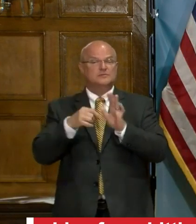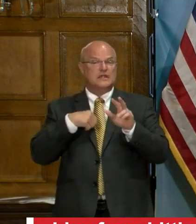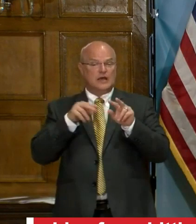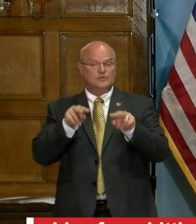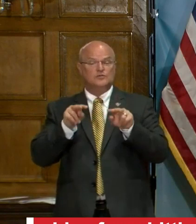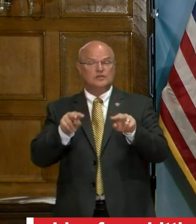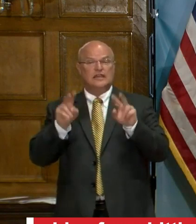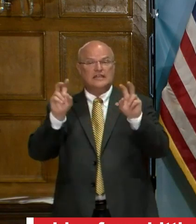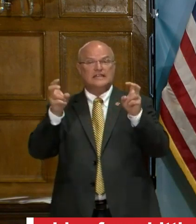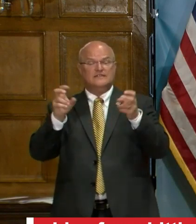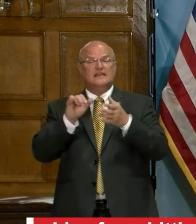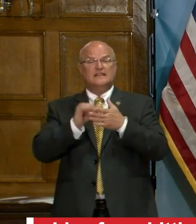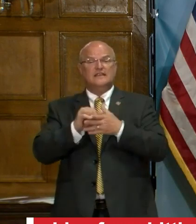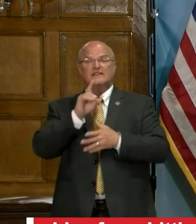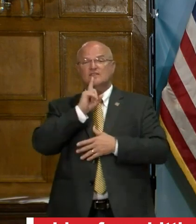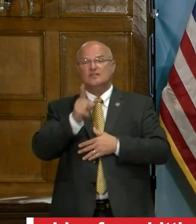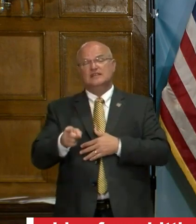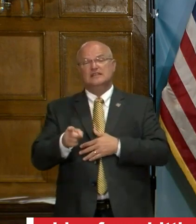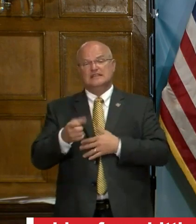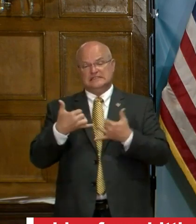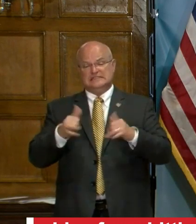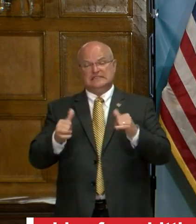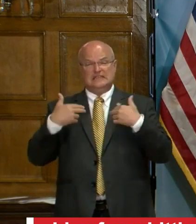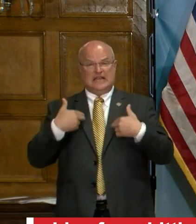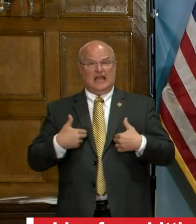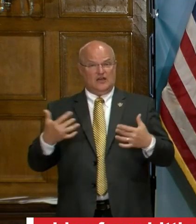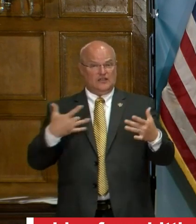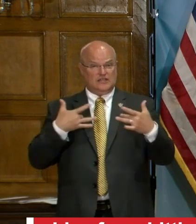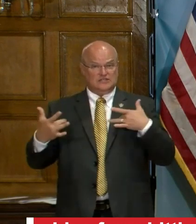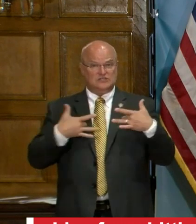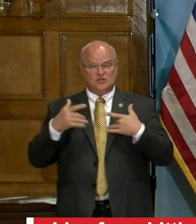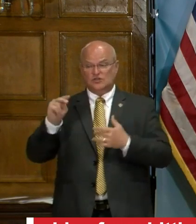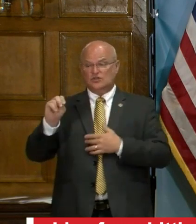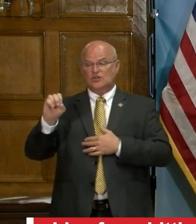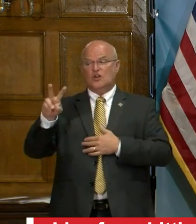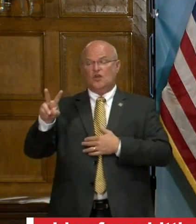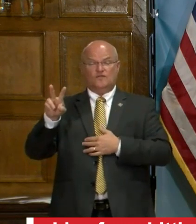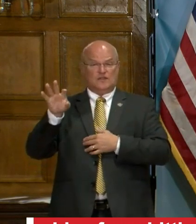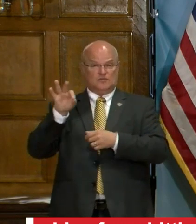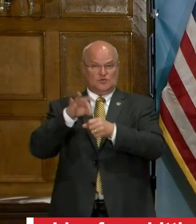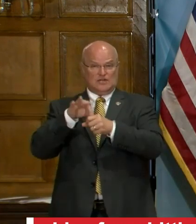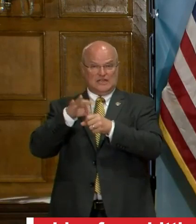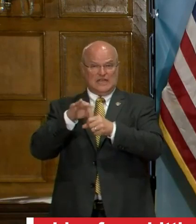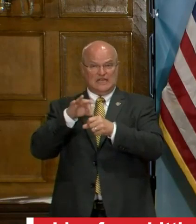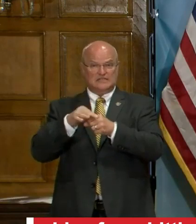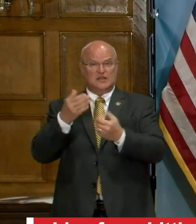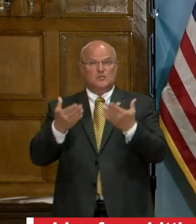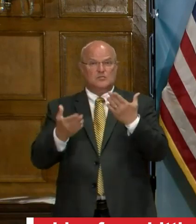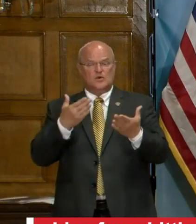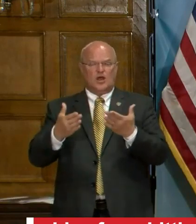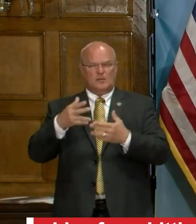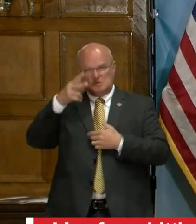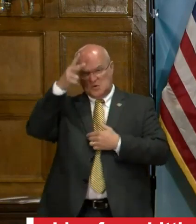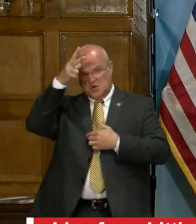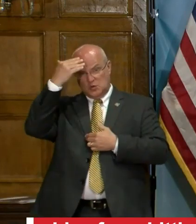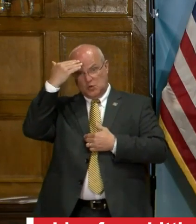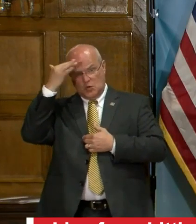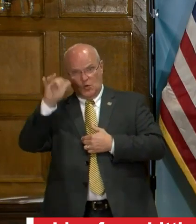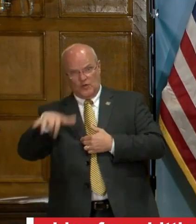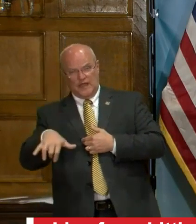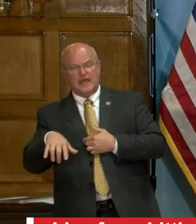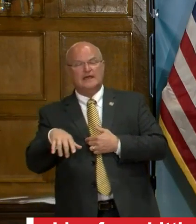would look at in the event there is still health concerns in the November election, and it's probably a little bit too early to know